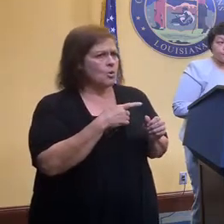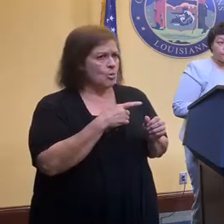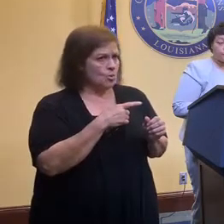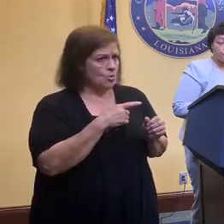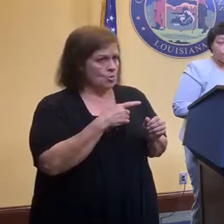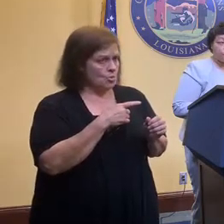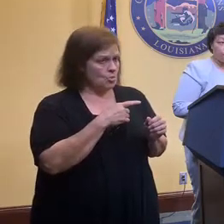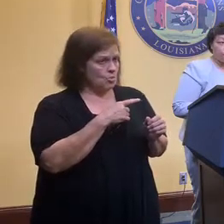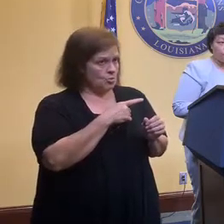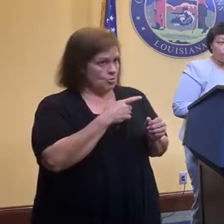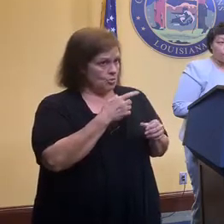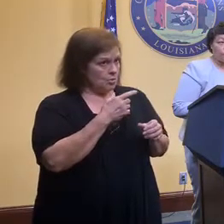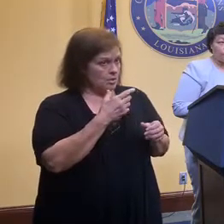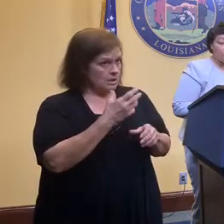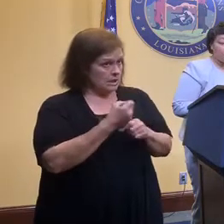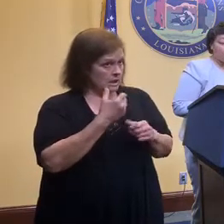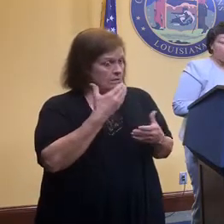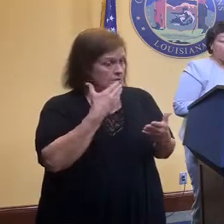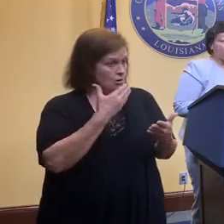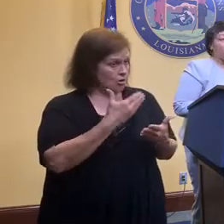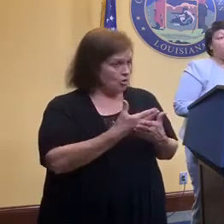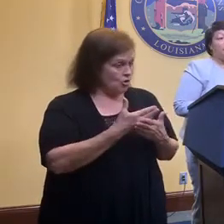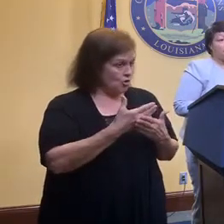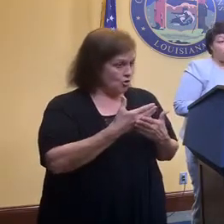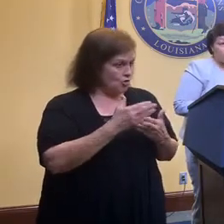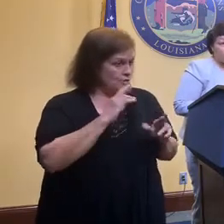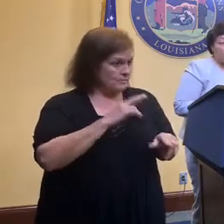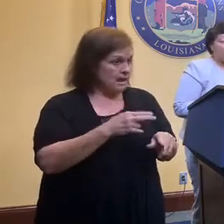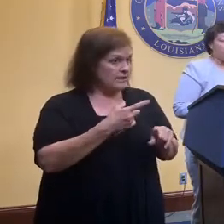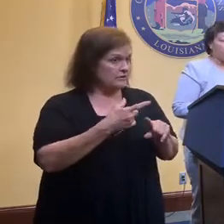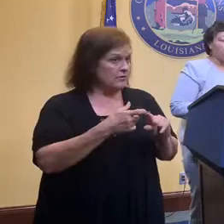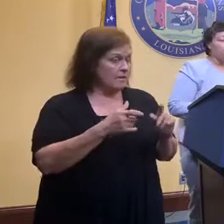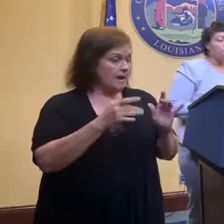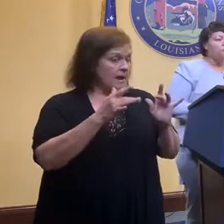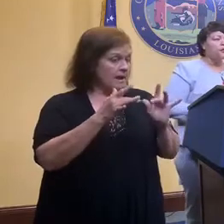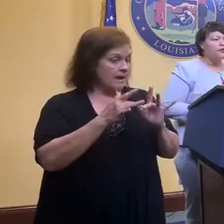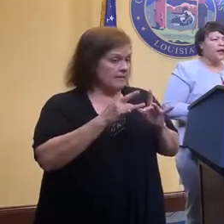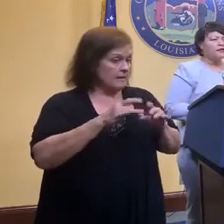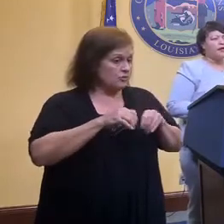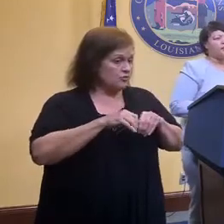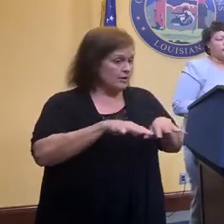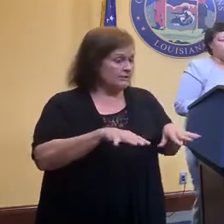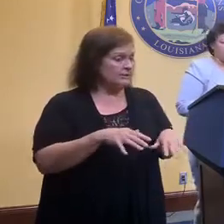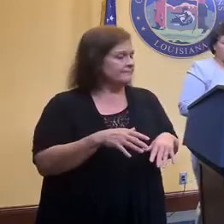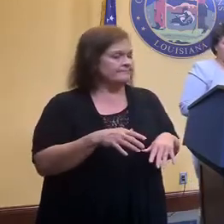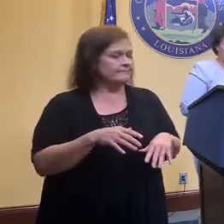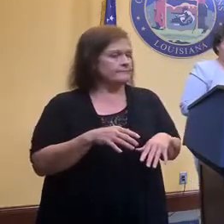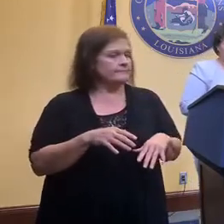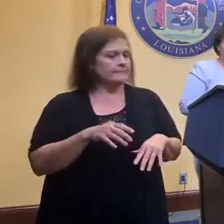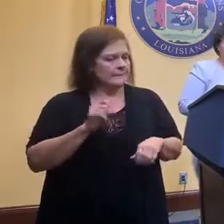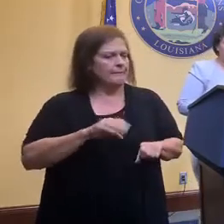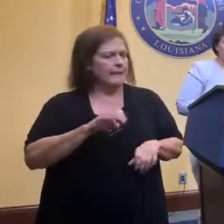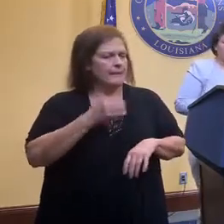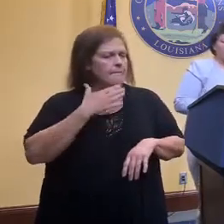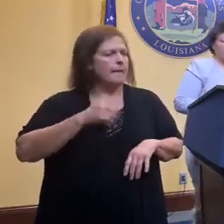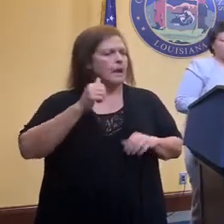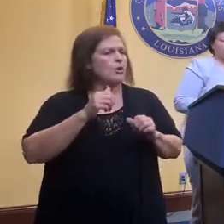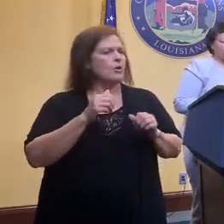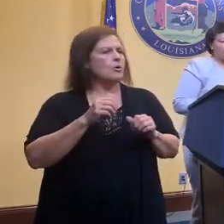you getting a good response from contact tracing? It can be better. The issues with contact tracing has